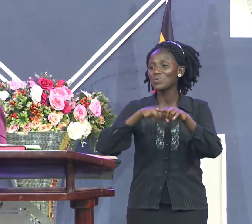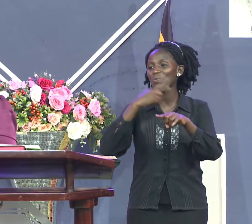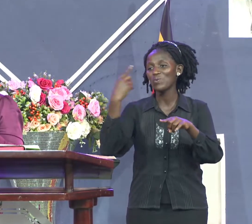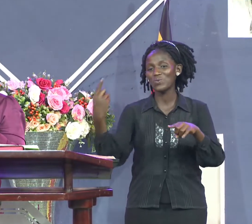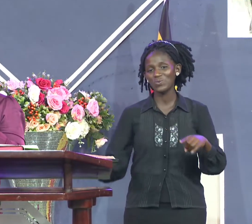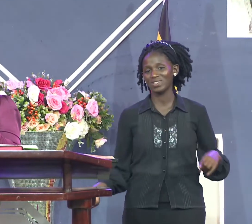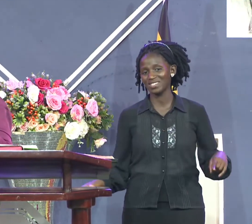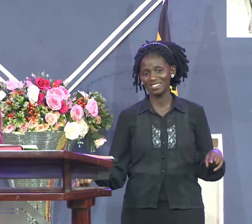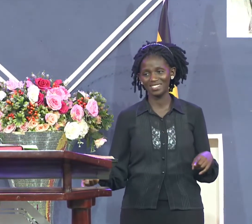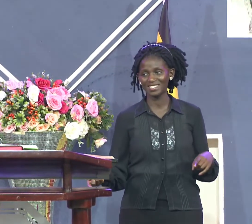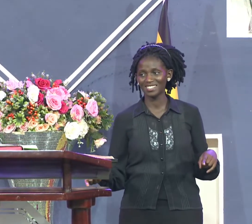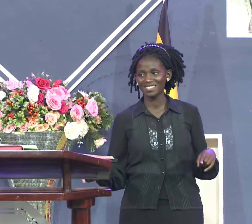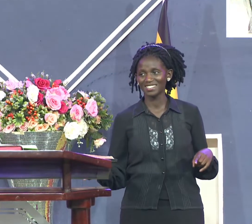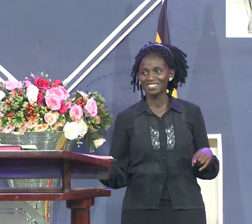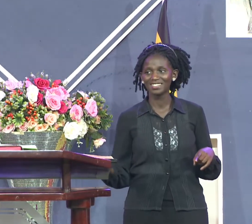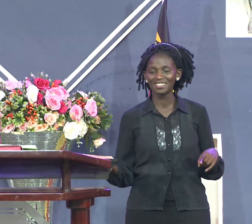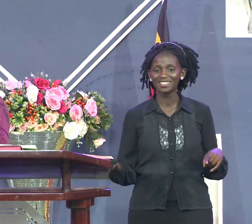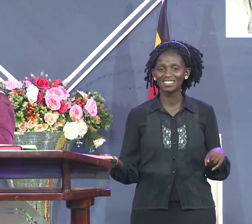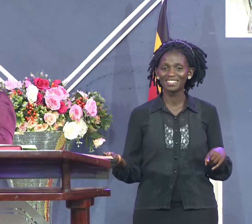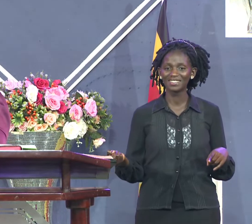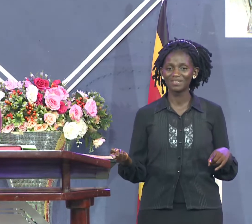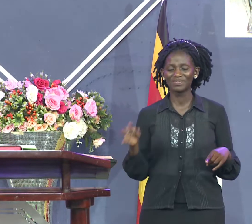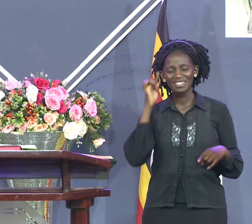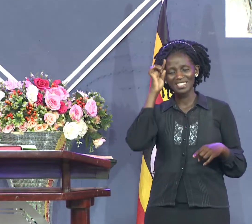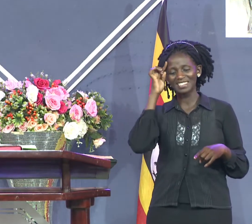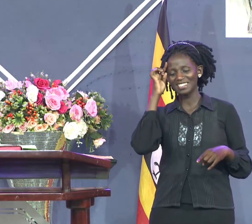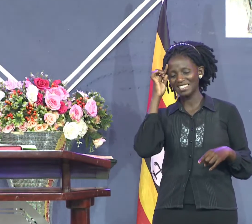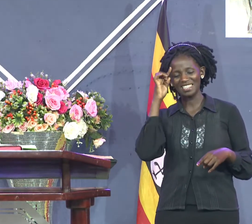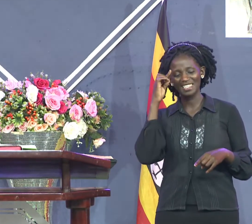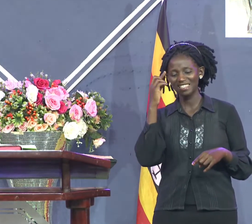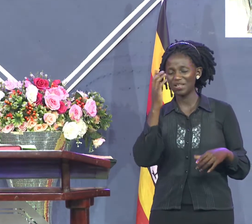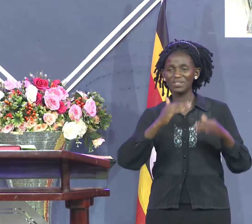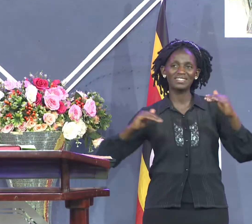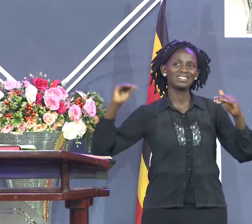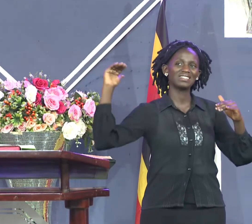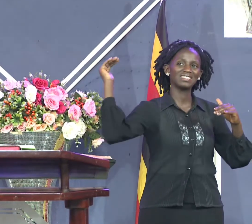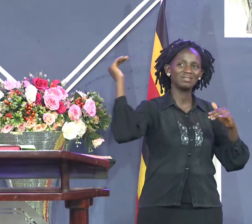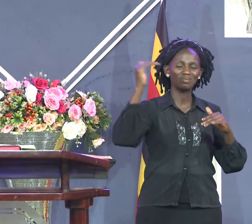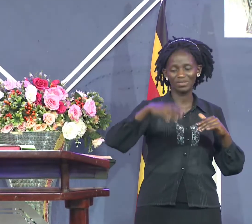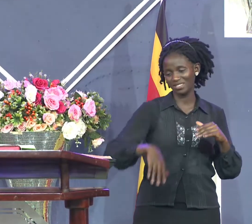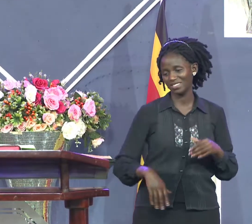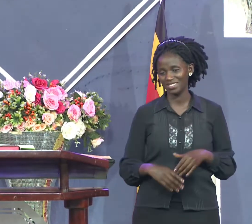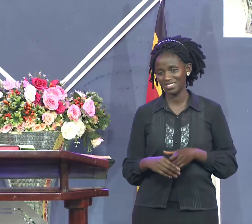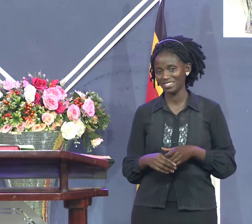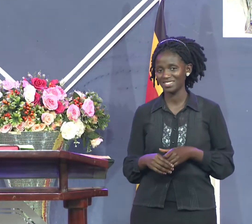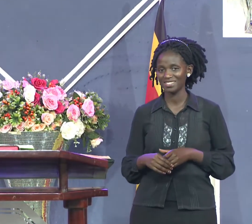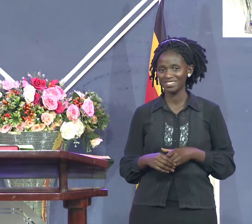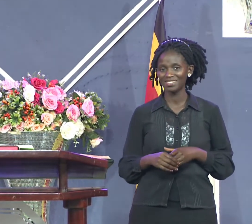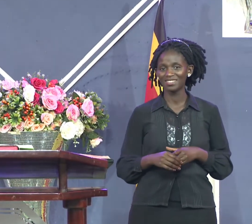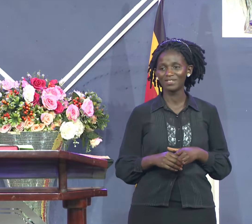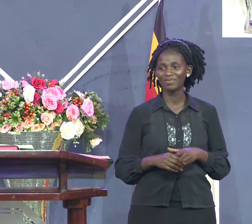will you stop beating them? Nzangalaba naye kimususeeko. Maybe he had considered it was